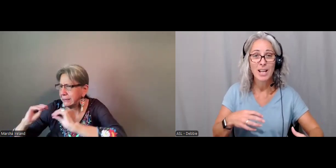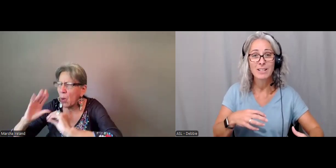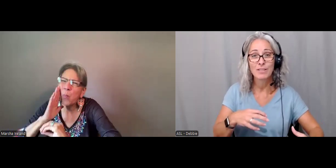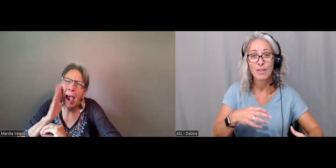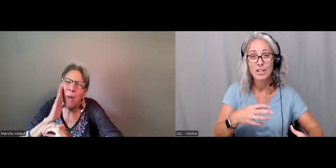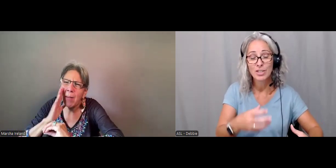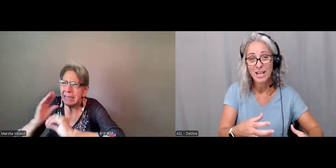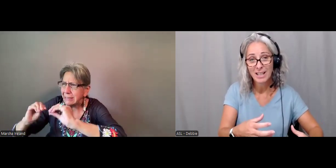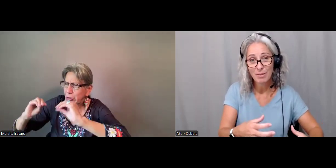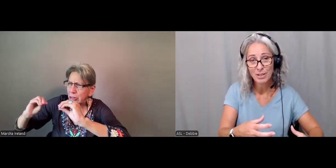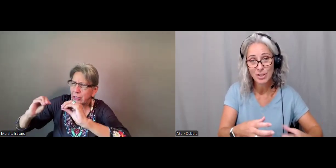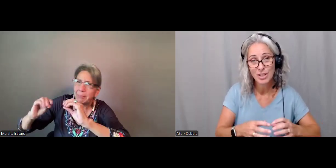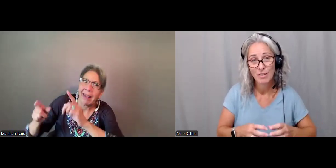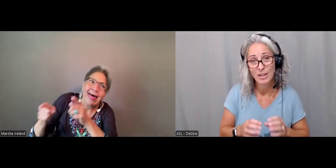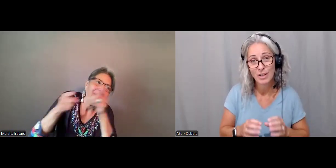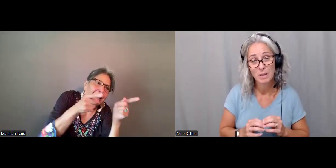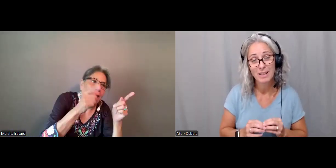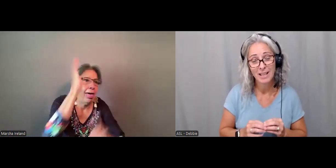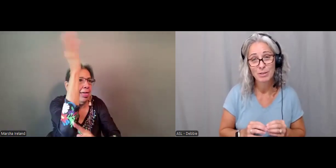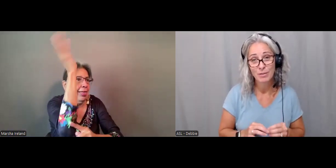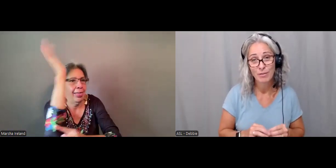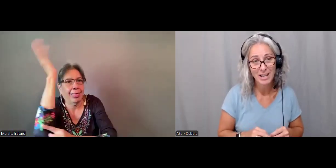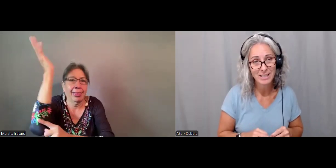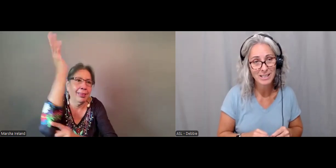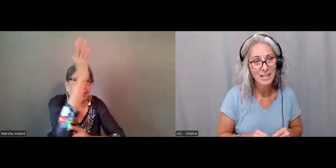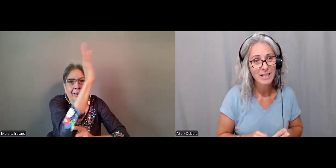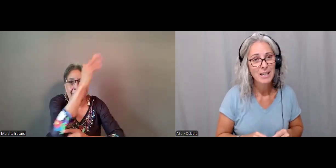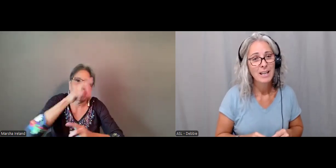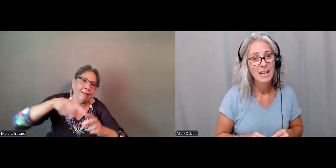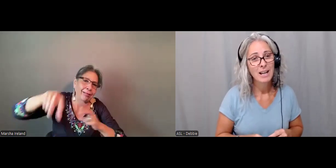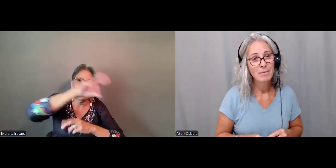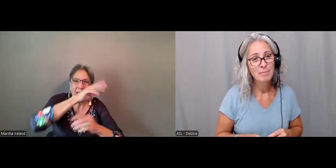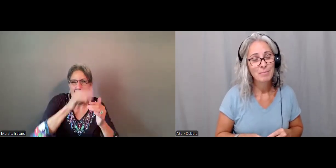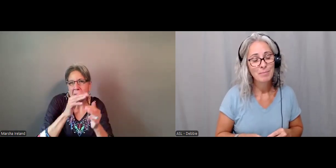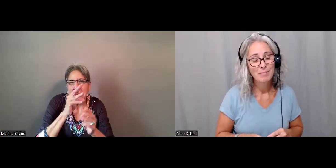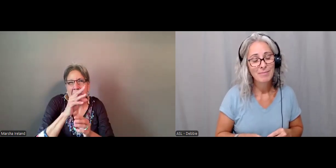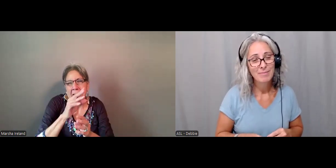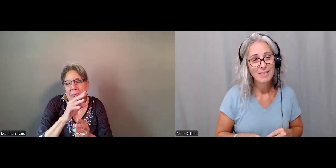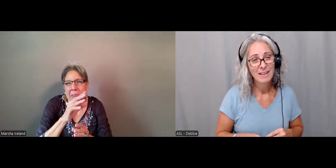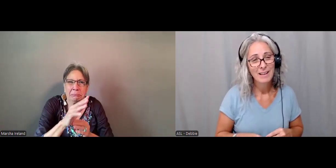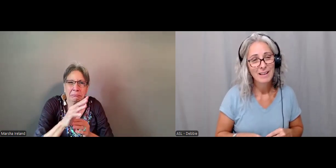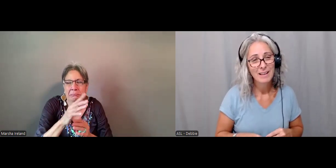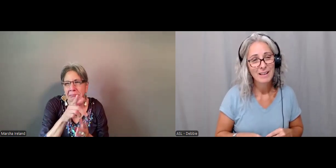French and French Sign Language, French being the language of France.